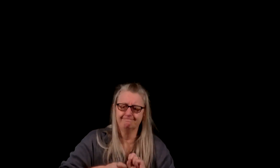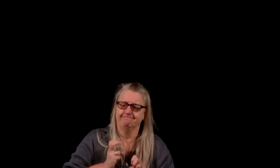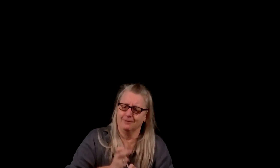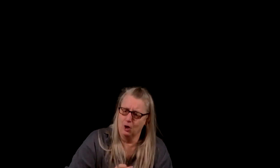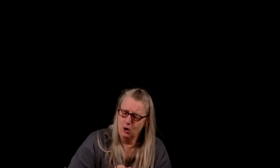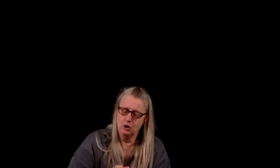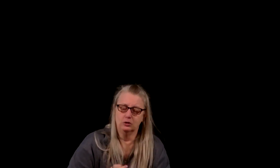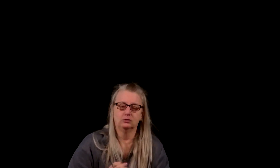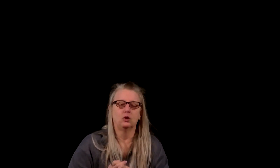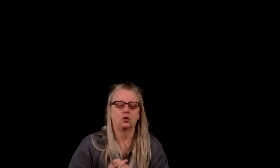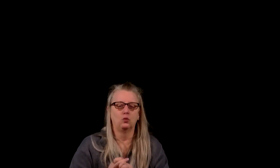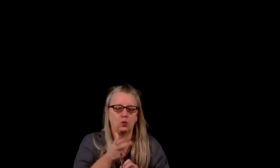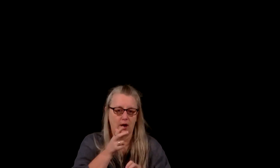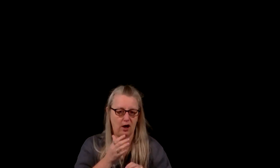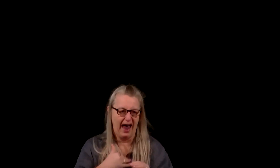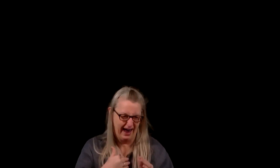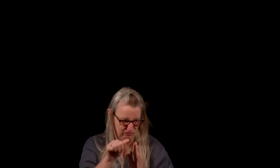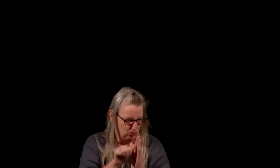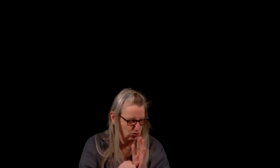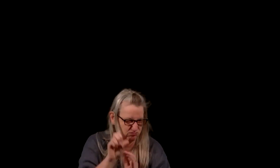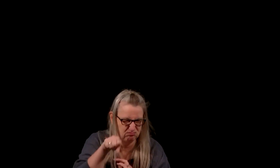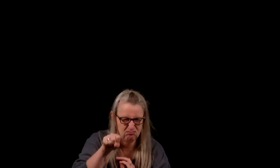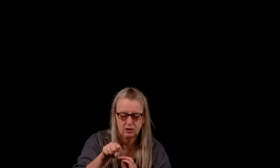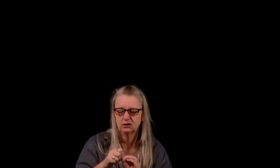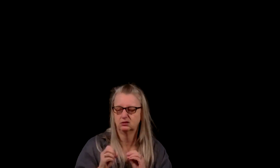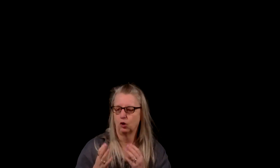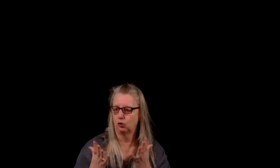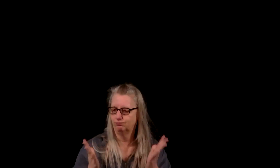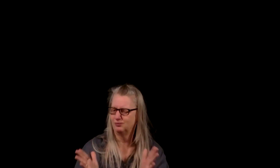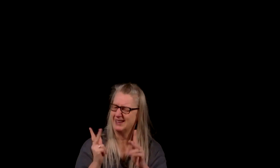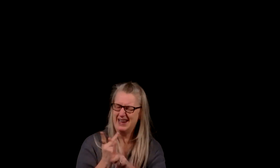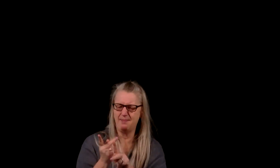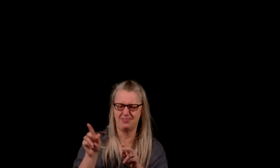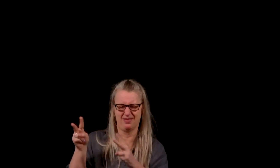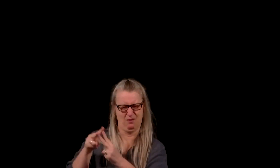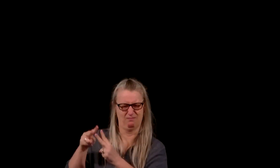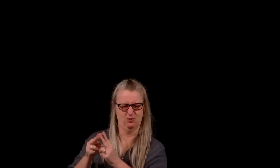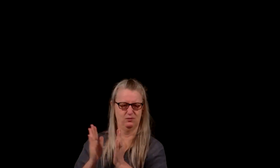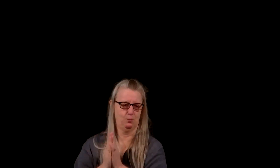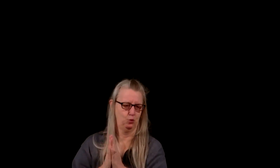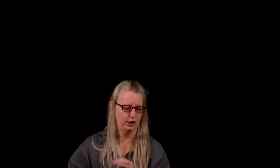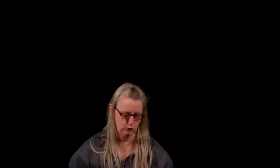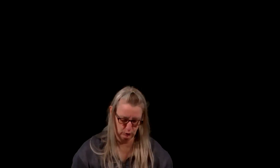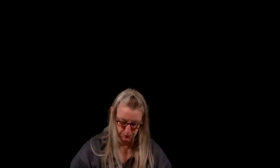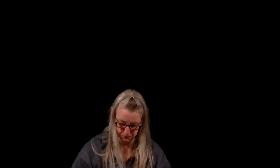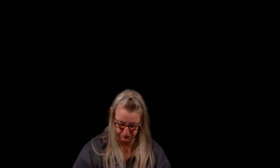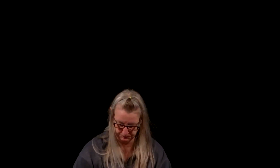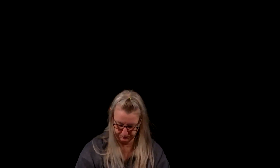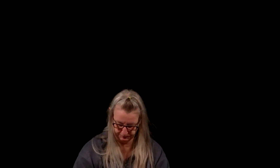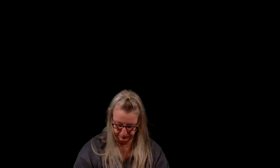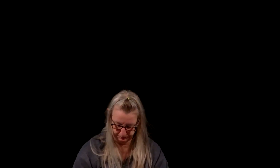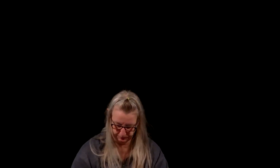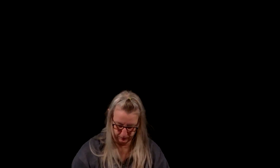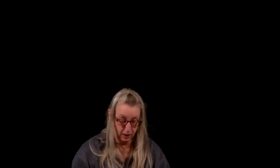And they are grieving right now for a loss at surgery. And so pray for those two,